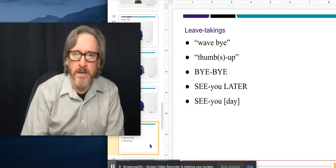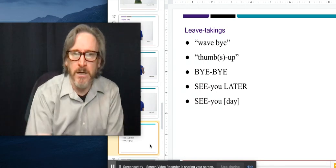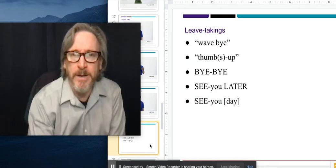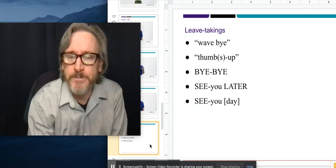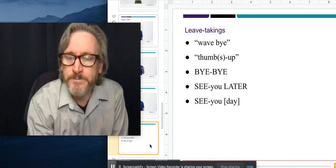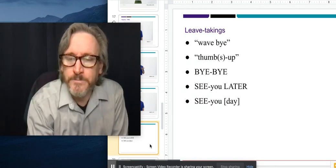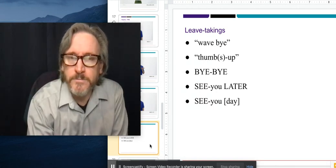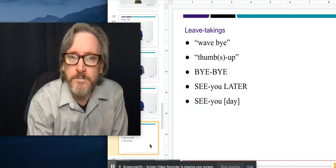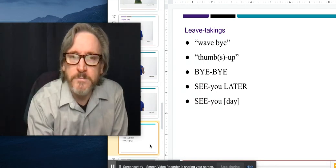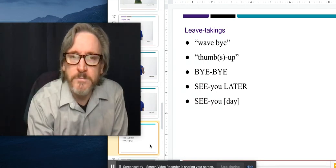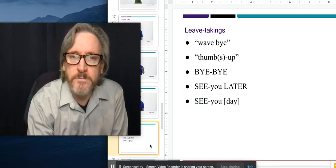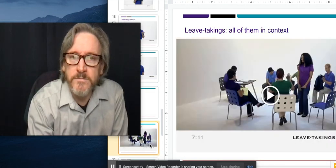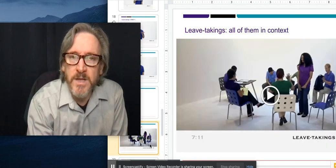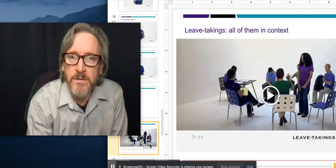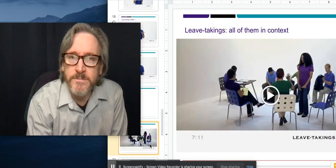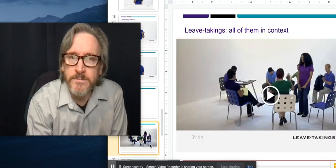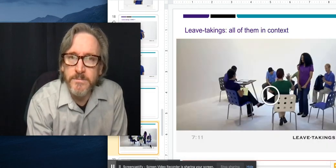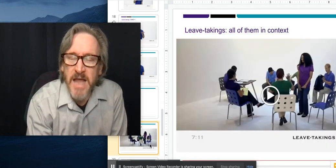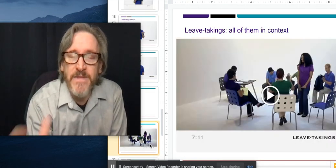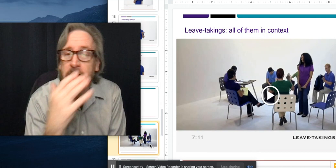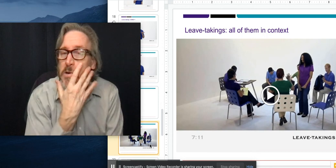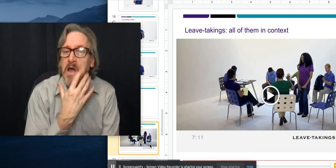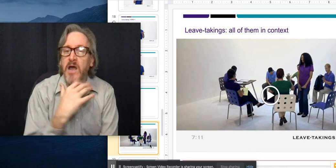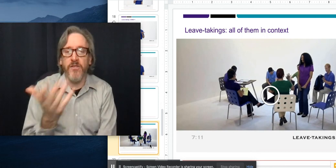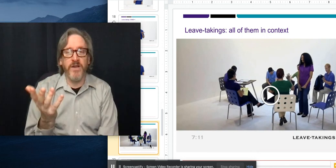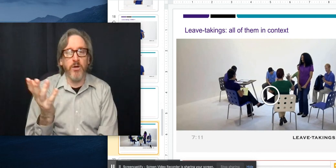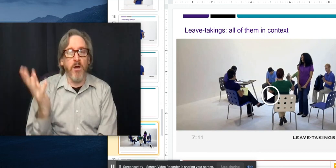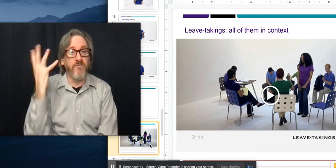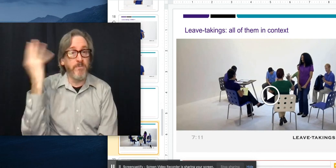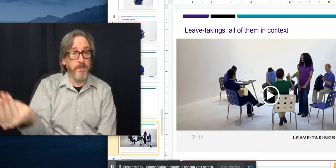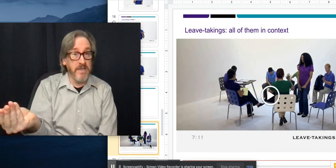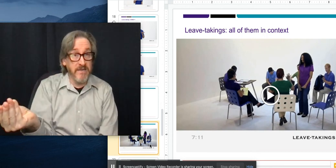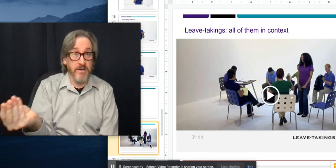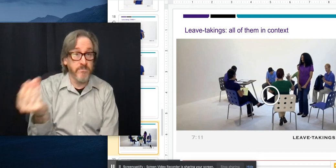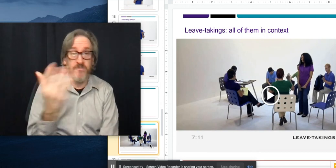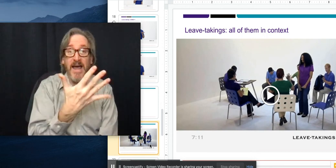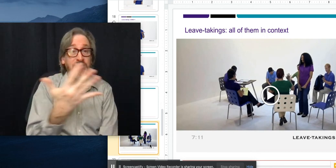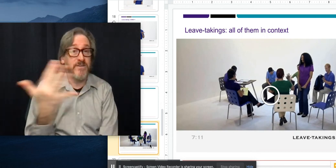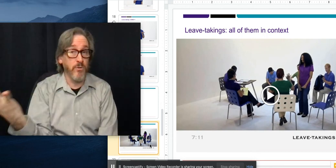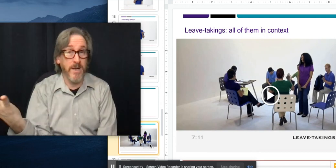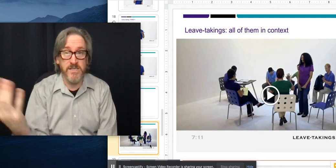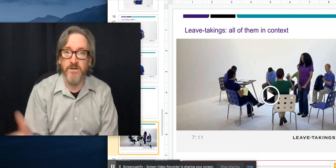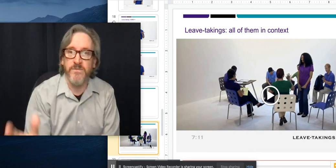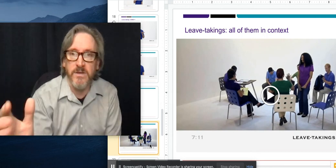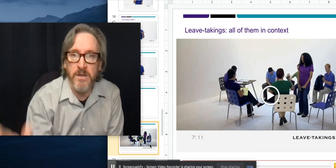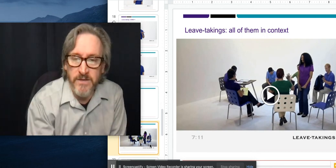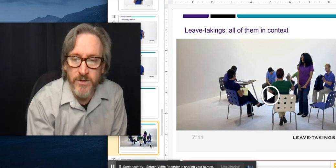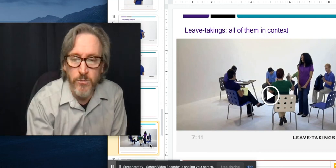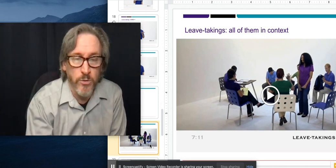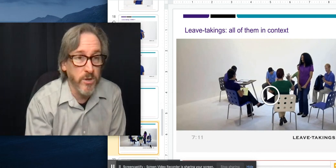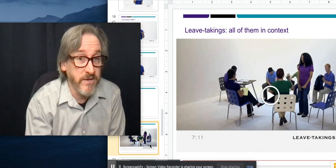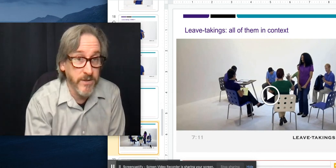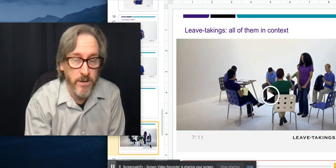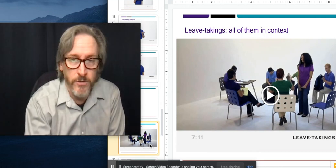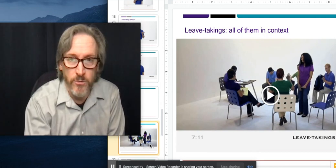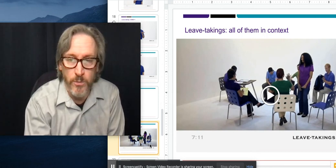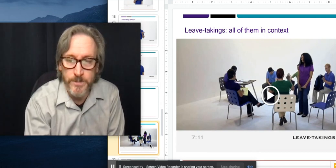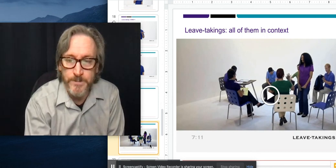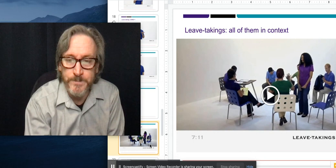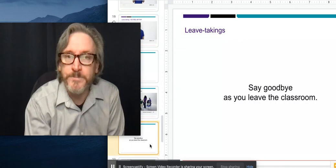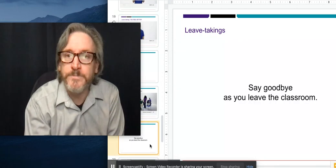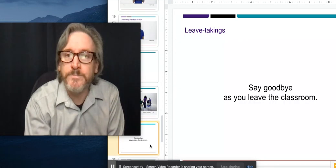Right. And then another video of people leaving. five different ways of leaving the room or leaving